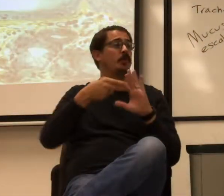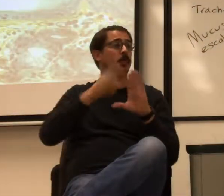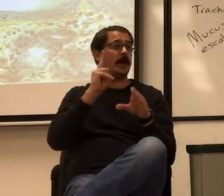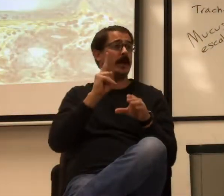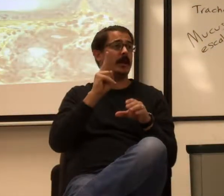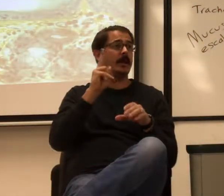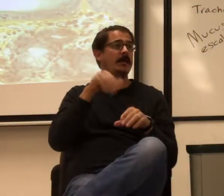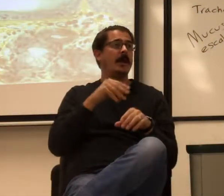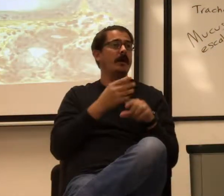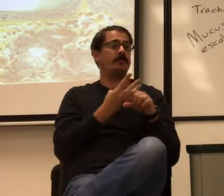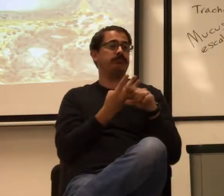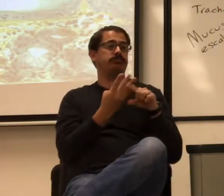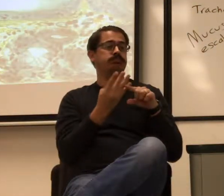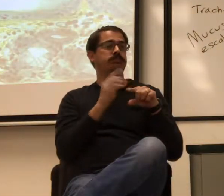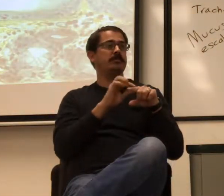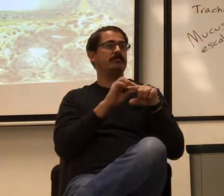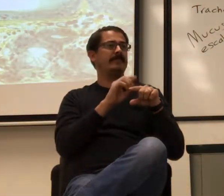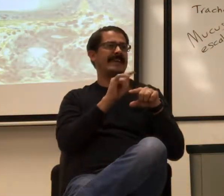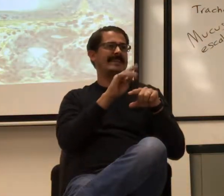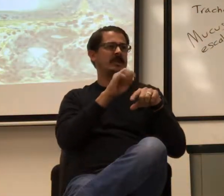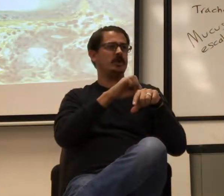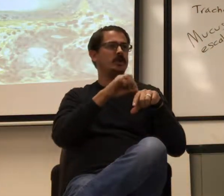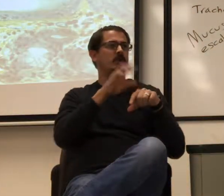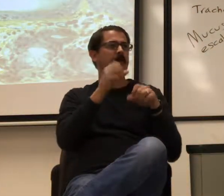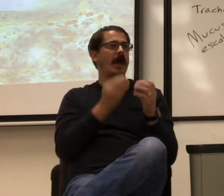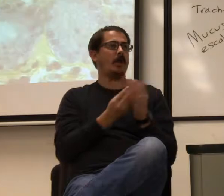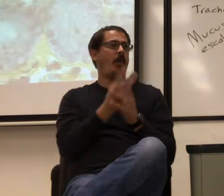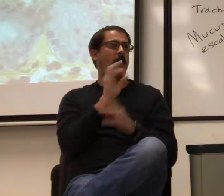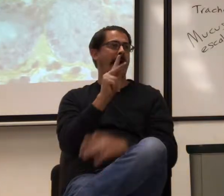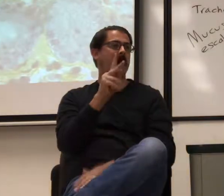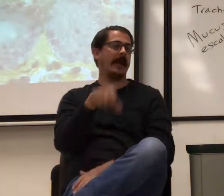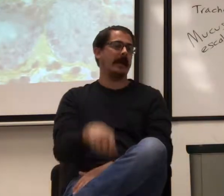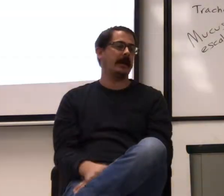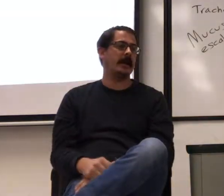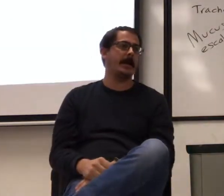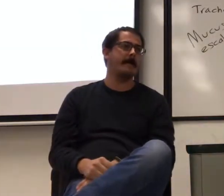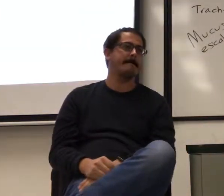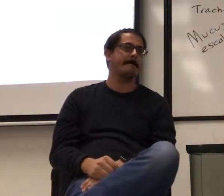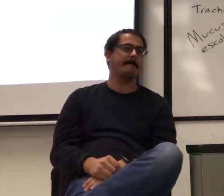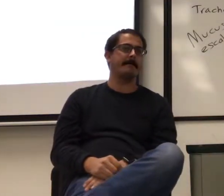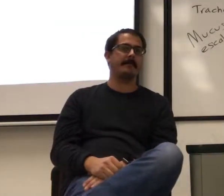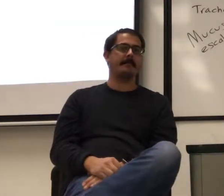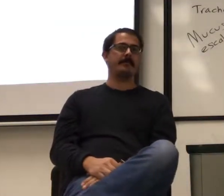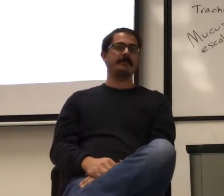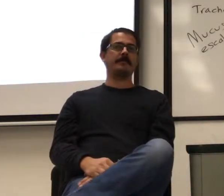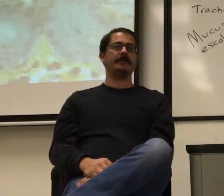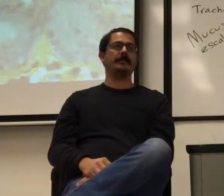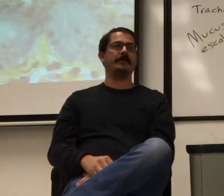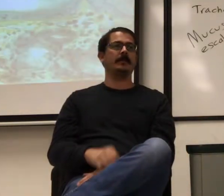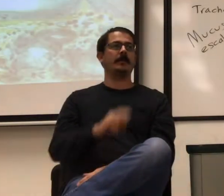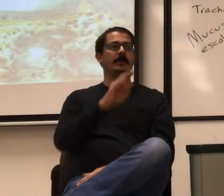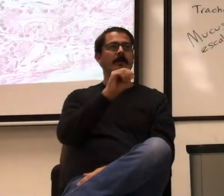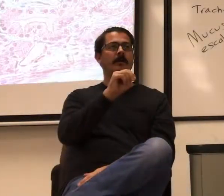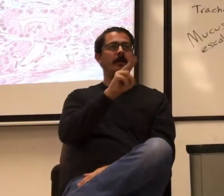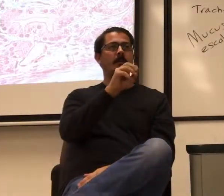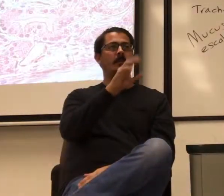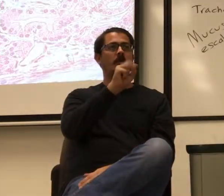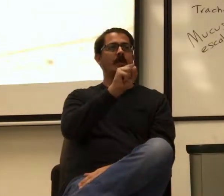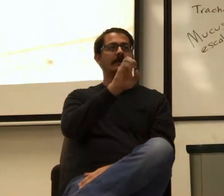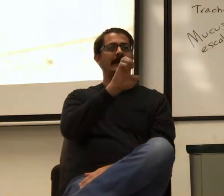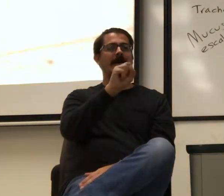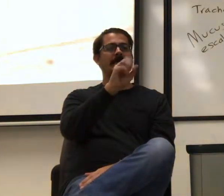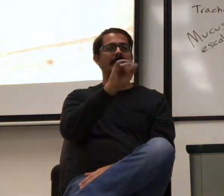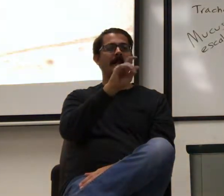highly regenerative and you'll get it back. All right, let's see here. There's the slide for the mucus escalator. Let me go back and